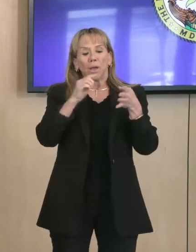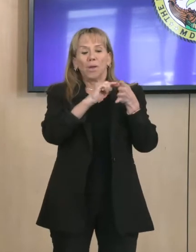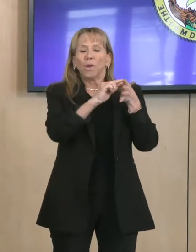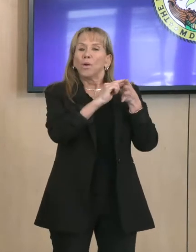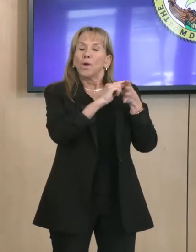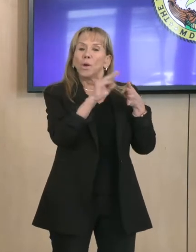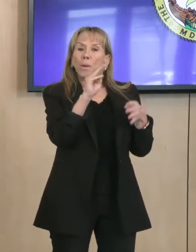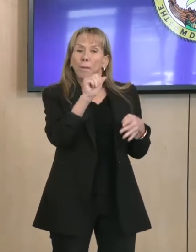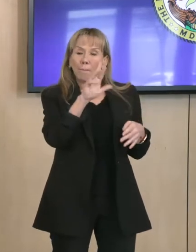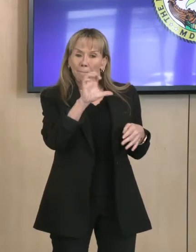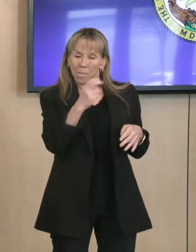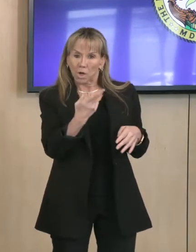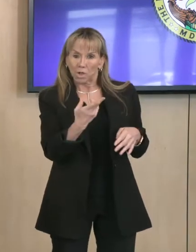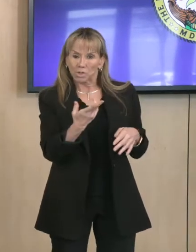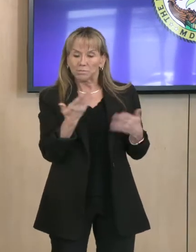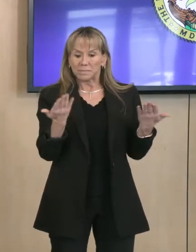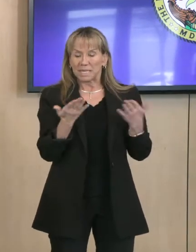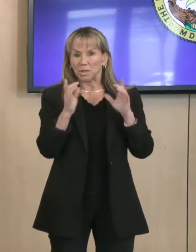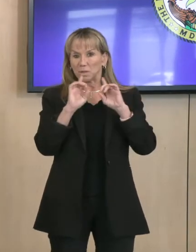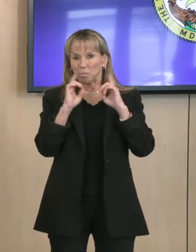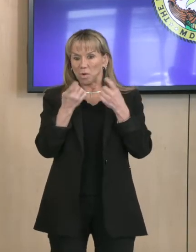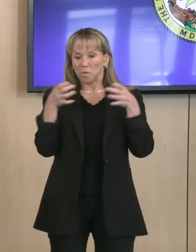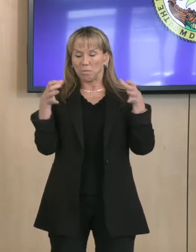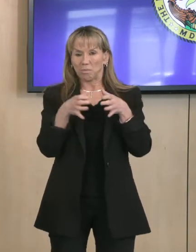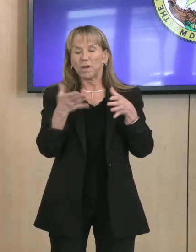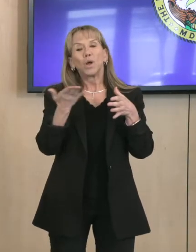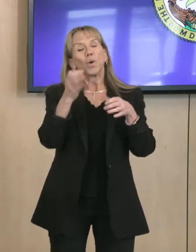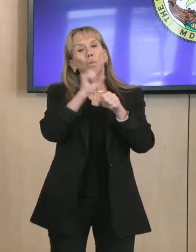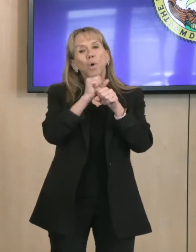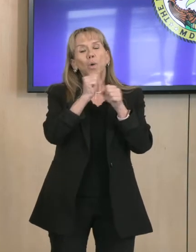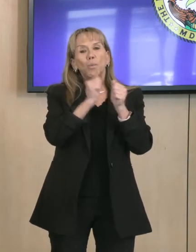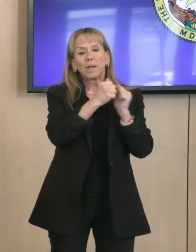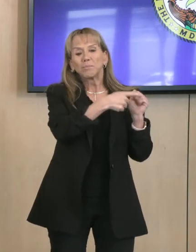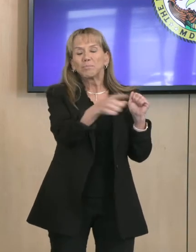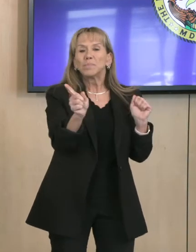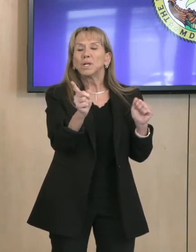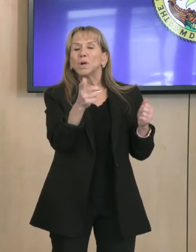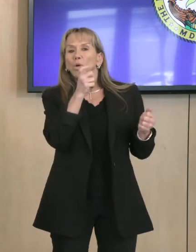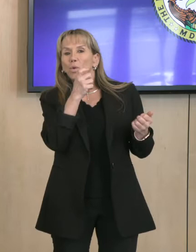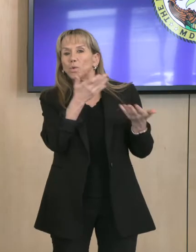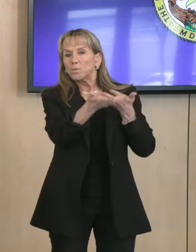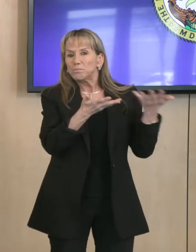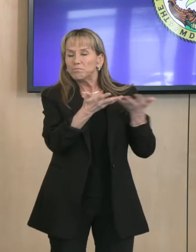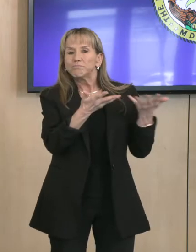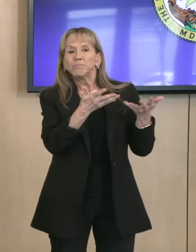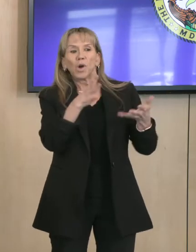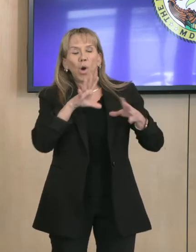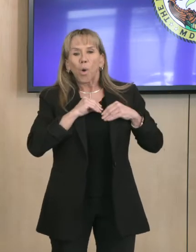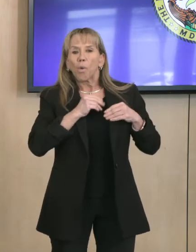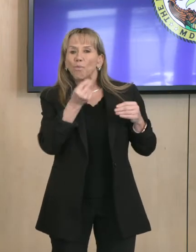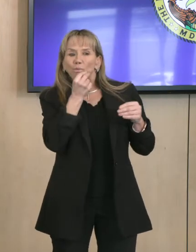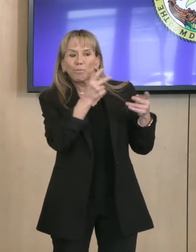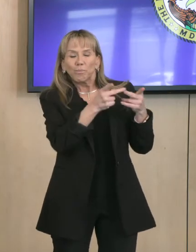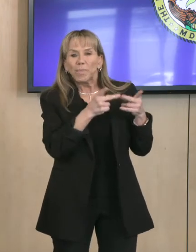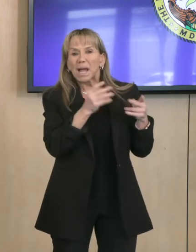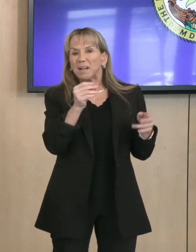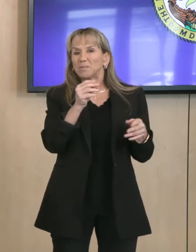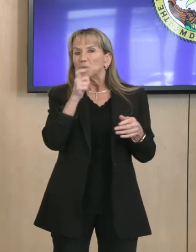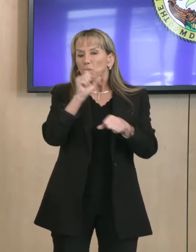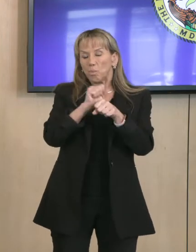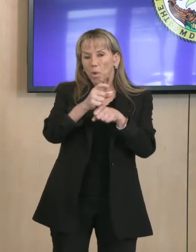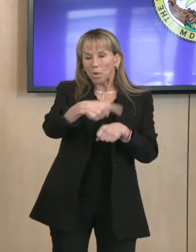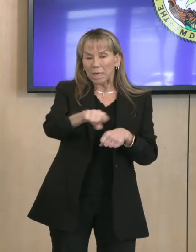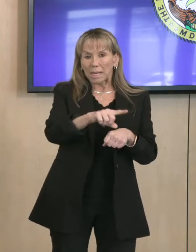of Environmental Health has been working with food facility owners and staff so they know what to do if they have an